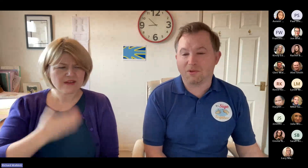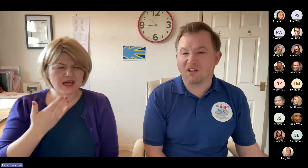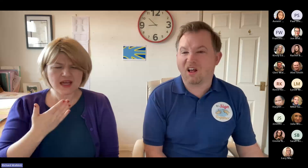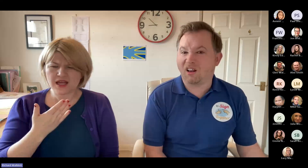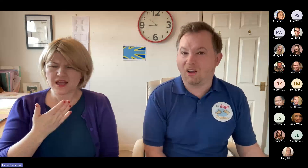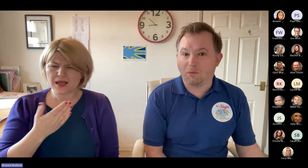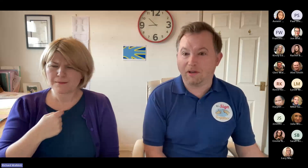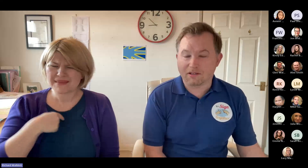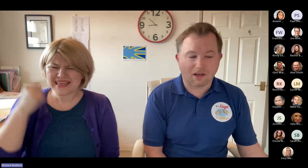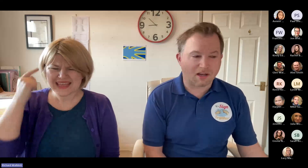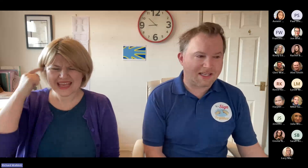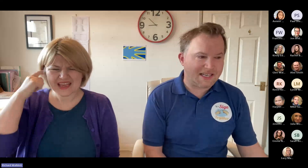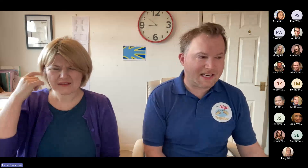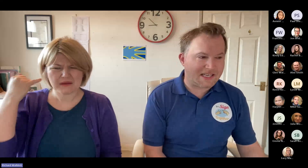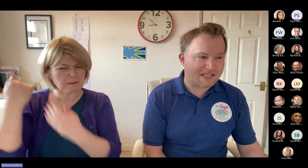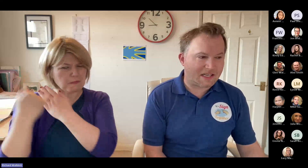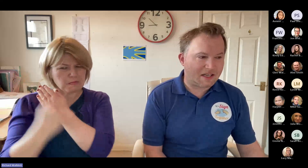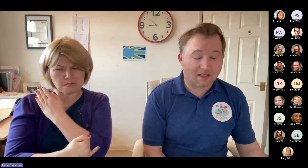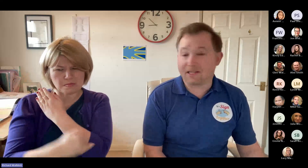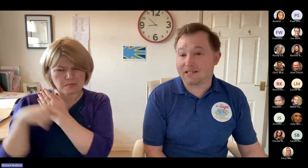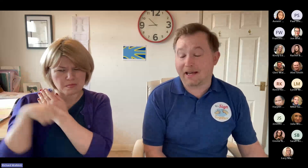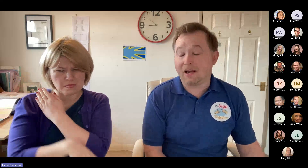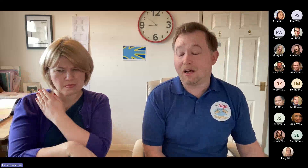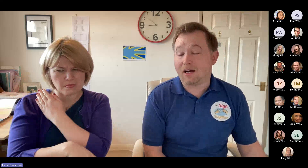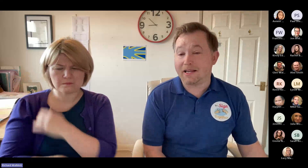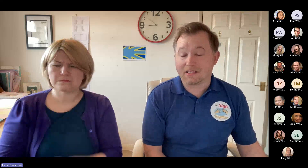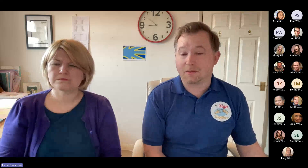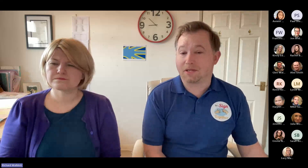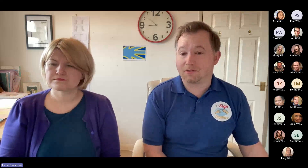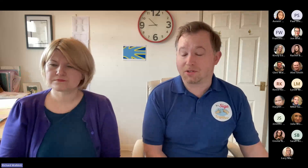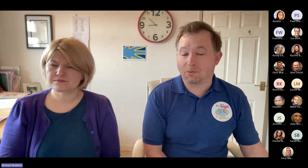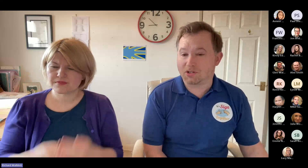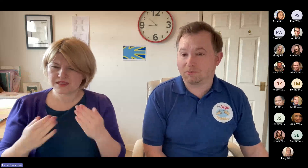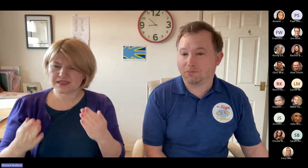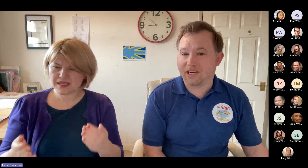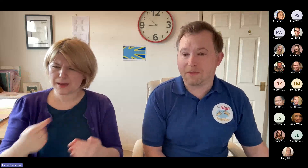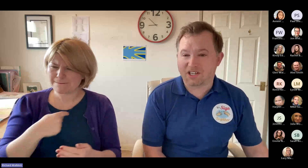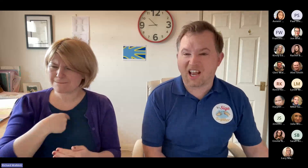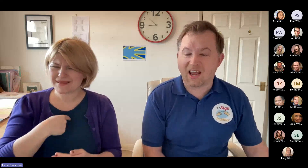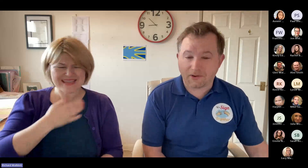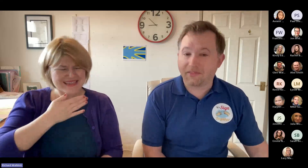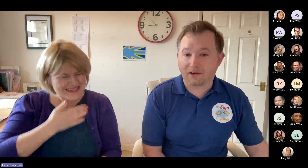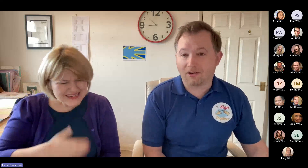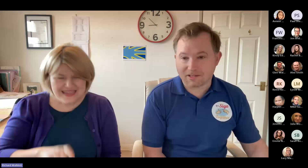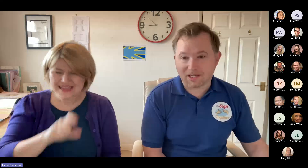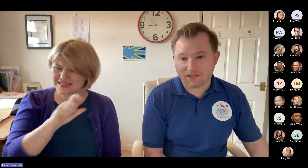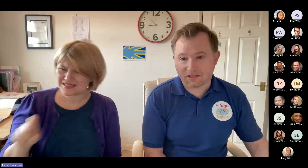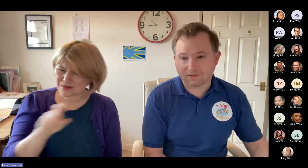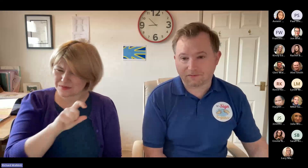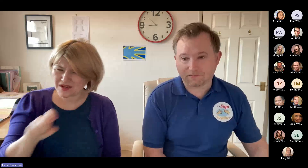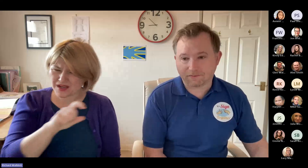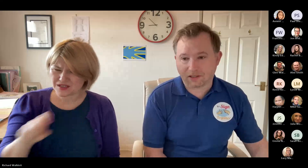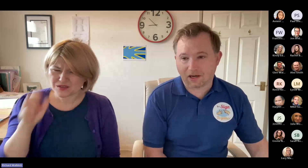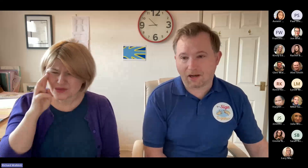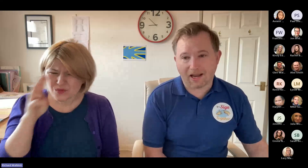was a lot worse, and I needed, to this day, I need subtitles to watch pretty much everything on television. I